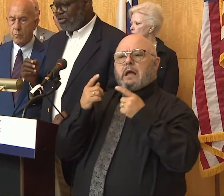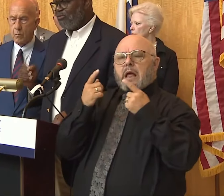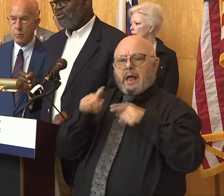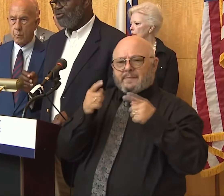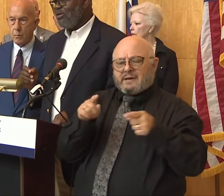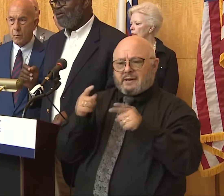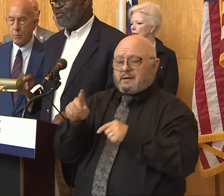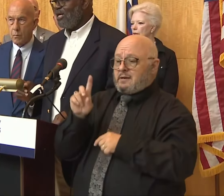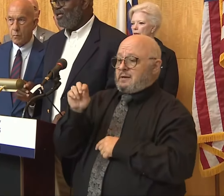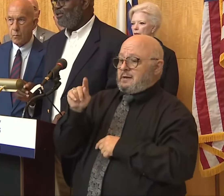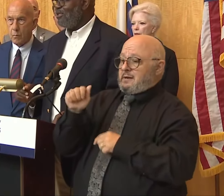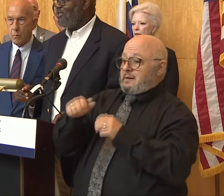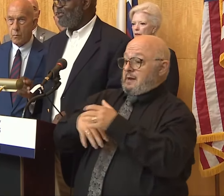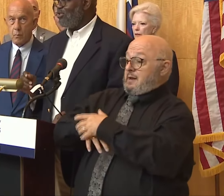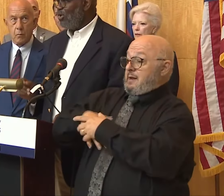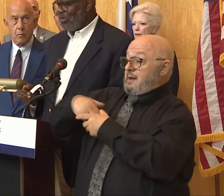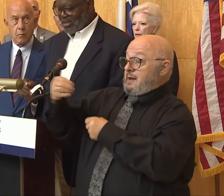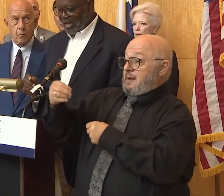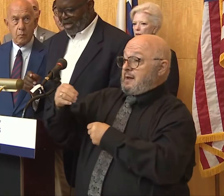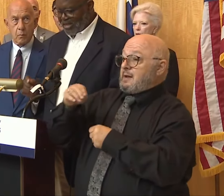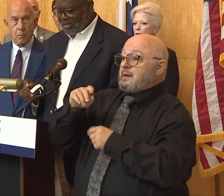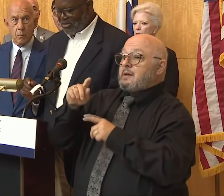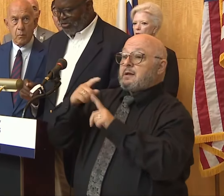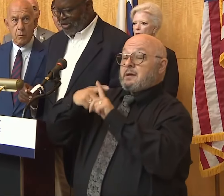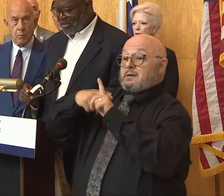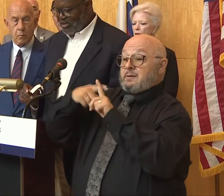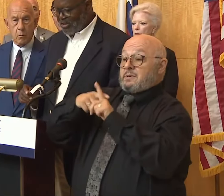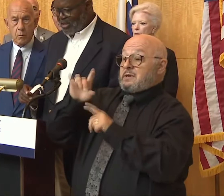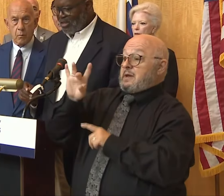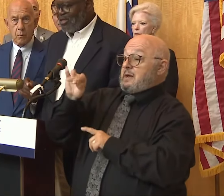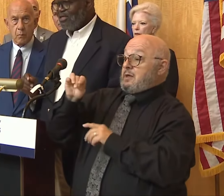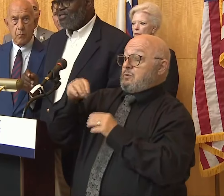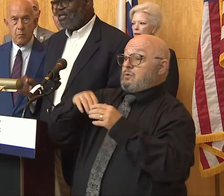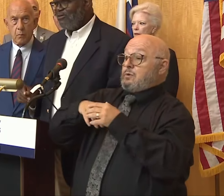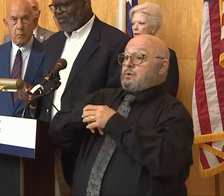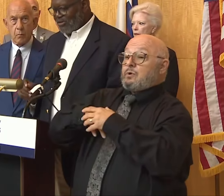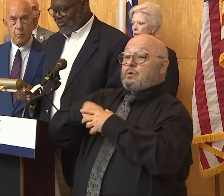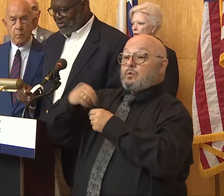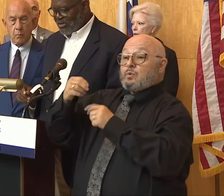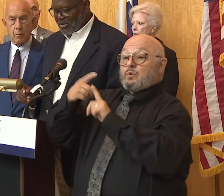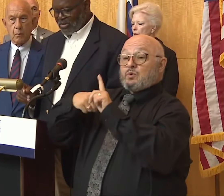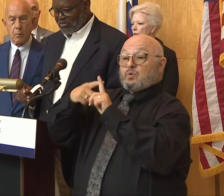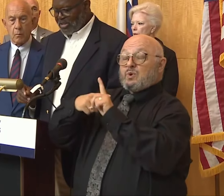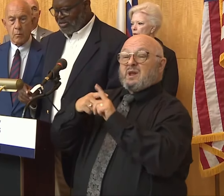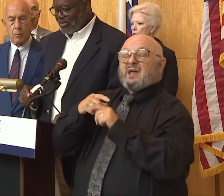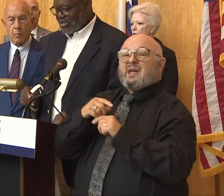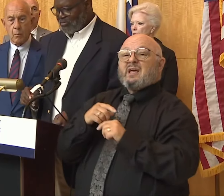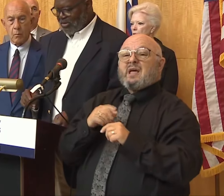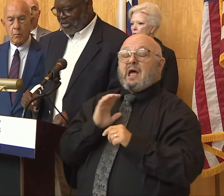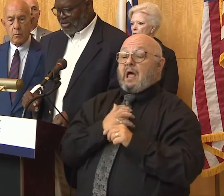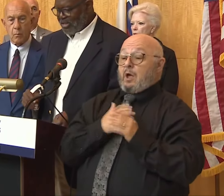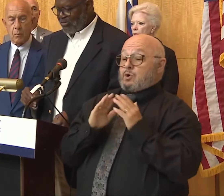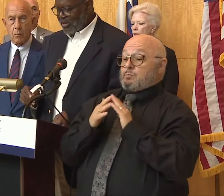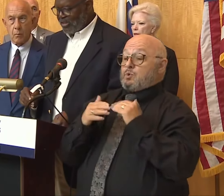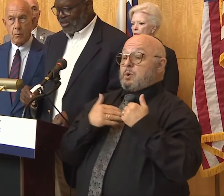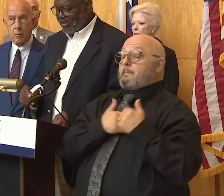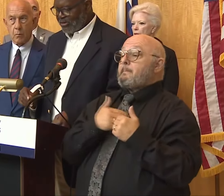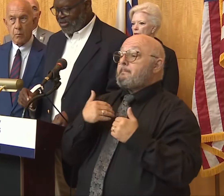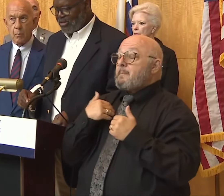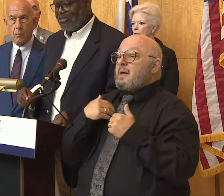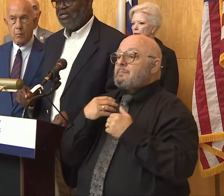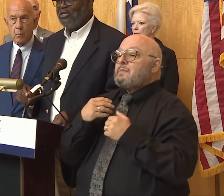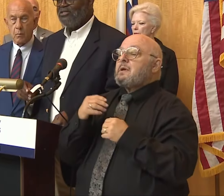when temperature outside is as low as 80 degrees, some of our community members began to experience